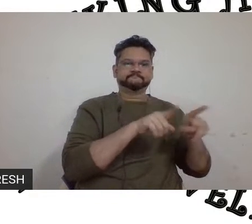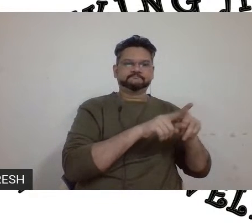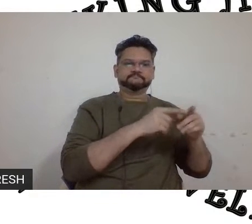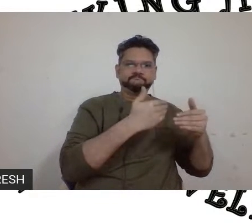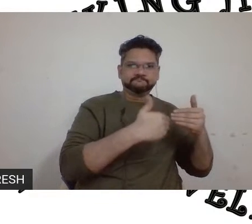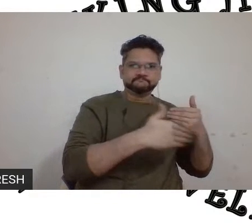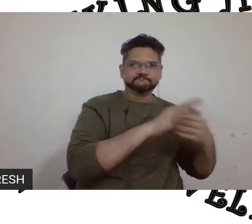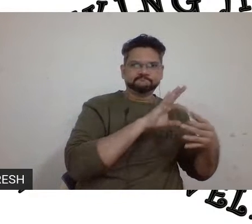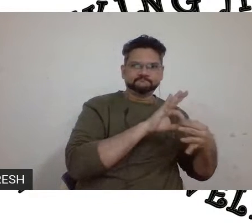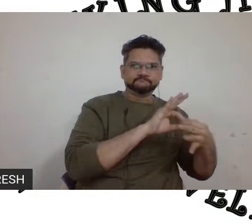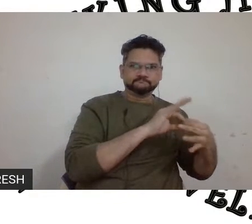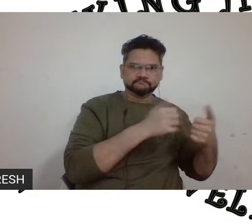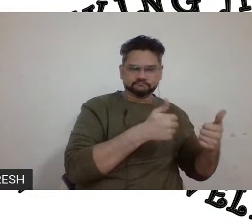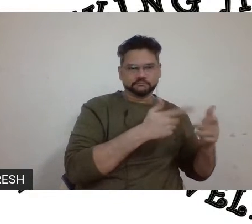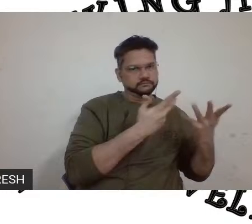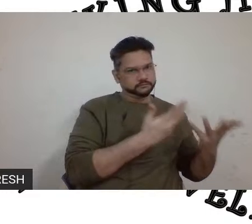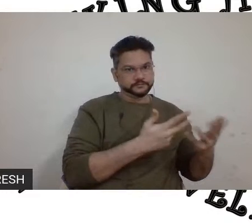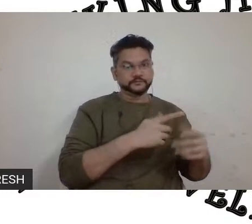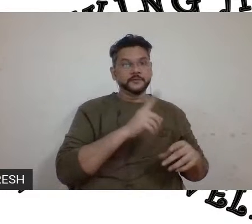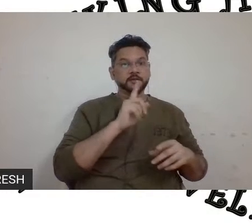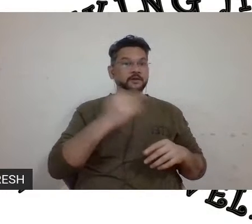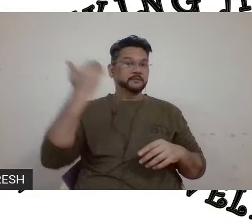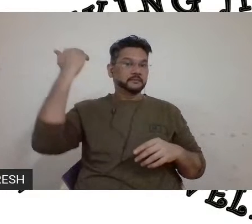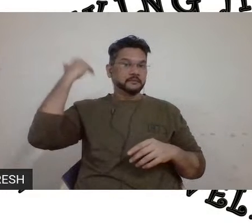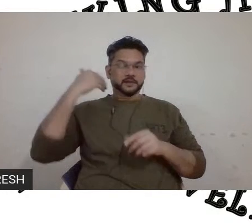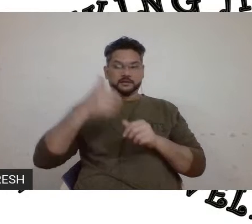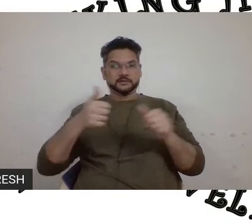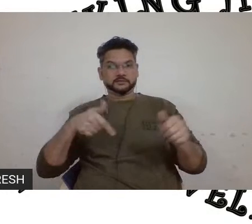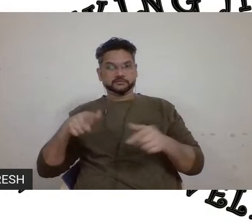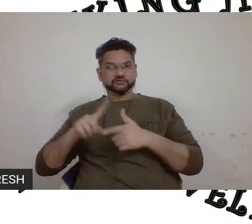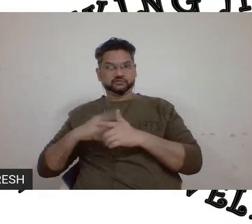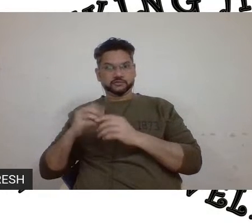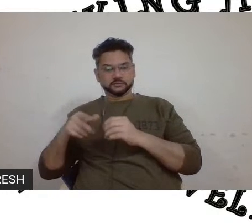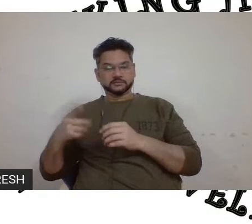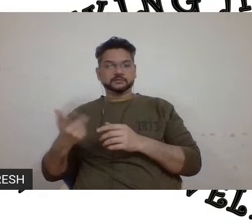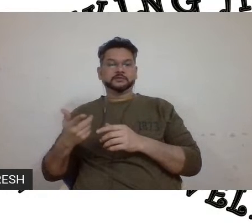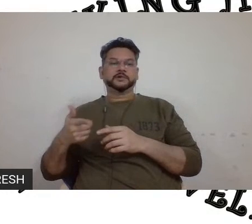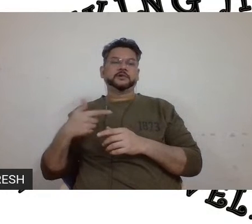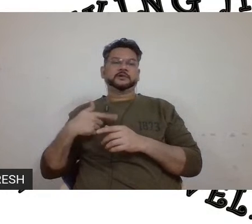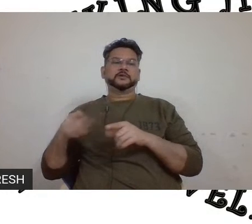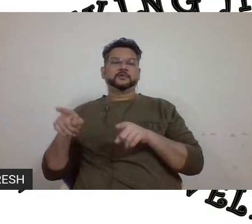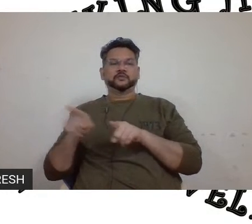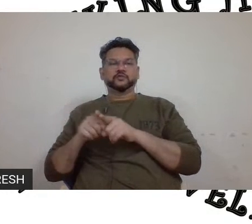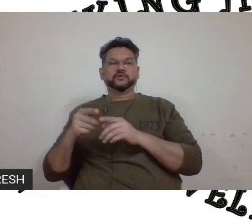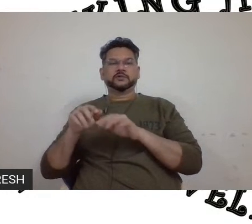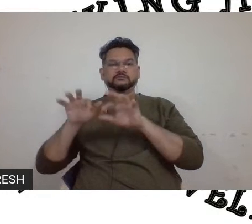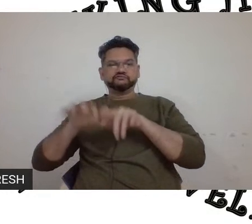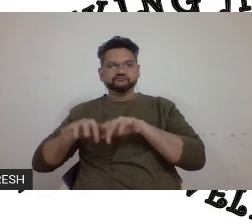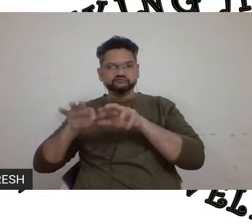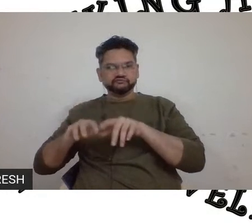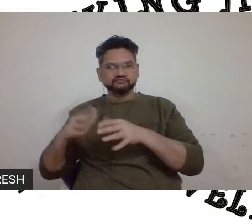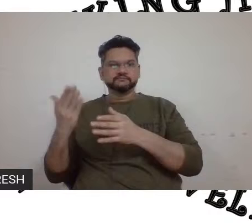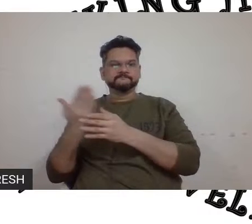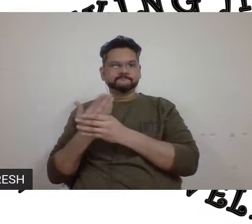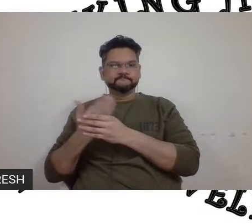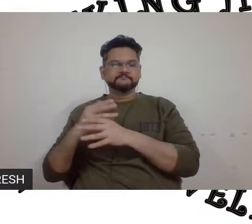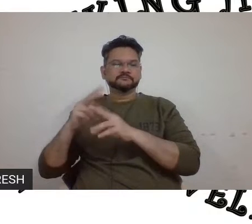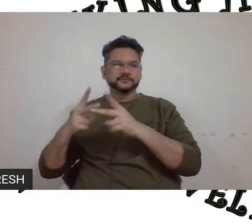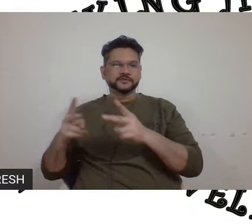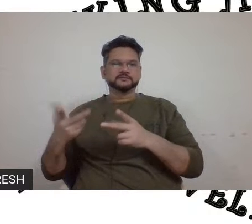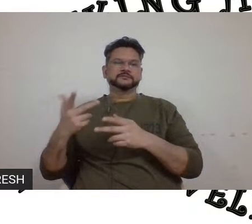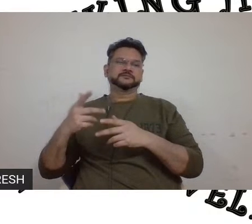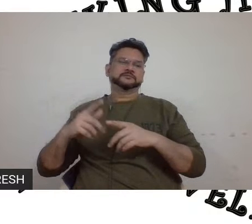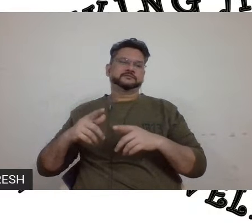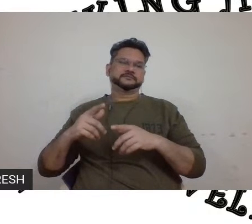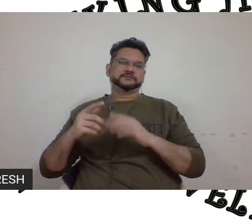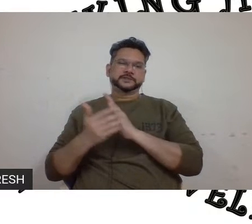more important. So the youth should understand, apart from the portable skill set of having the life skills, soft skills, English, they